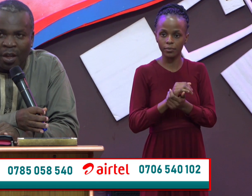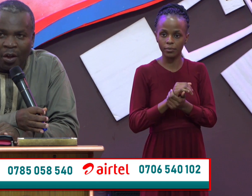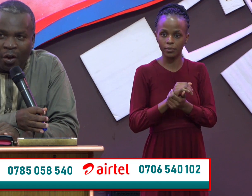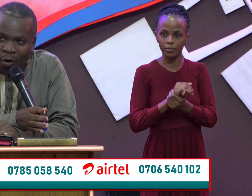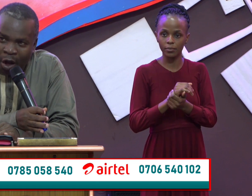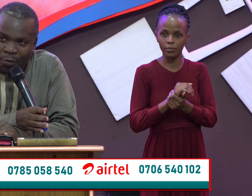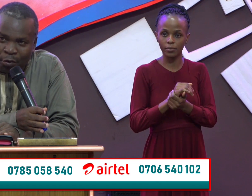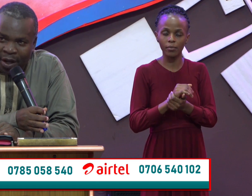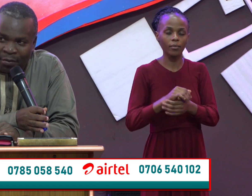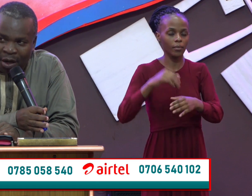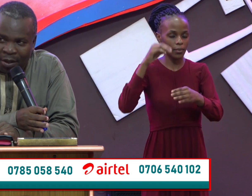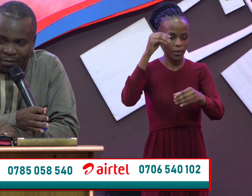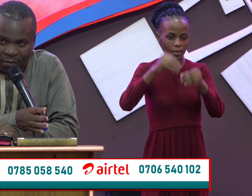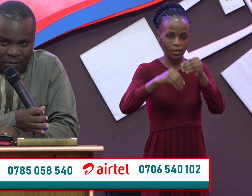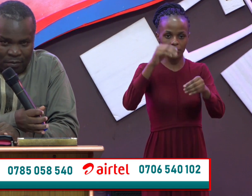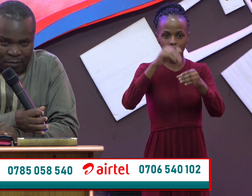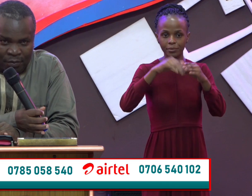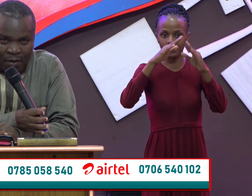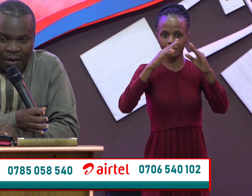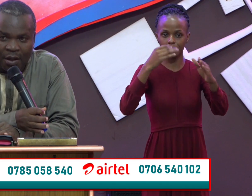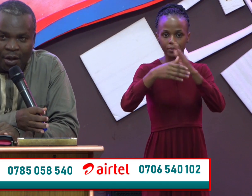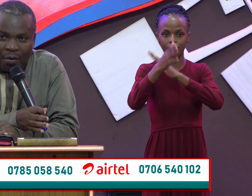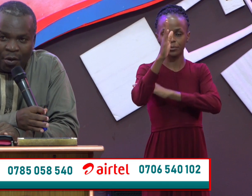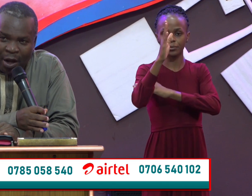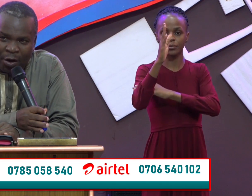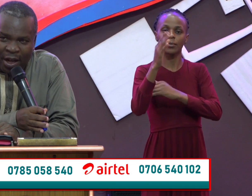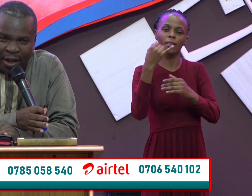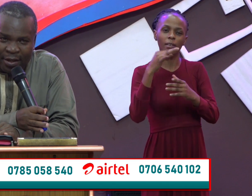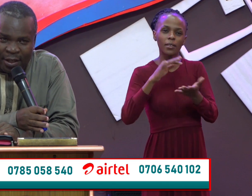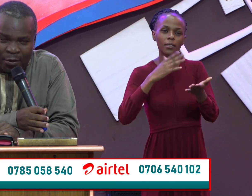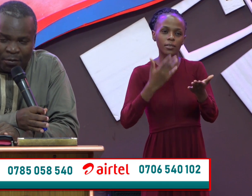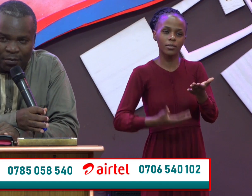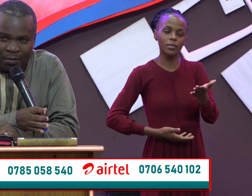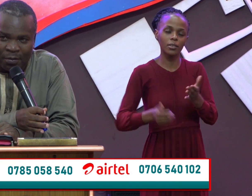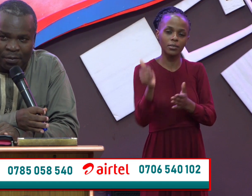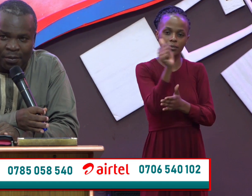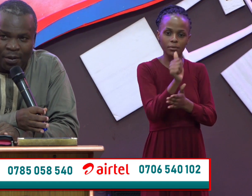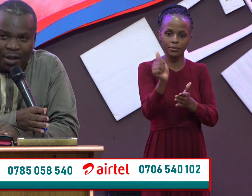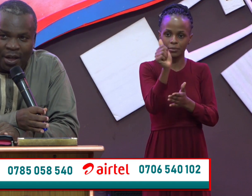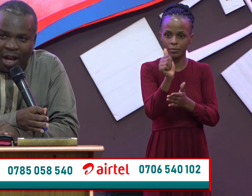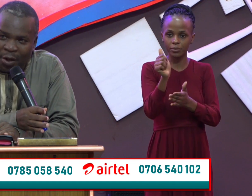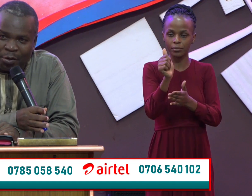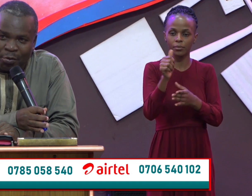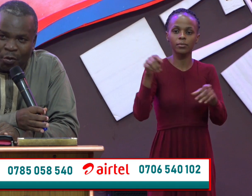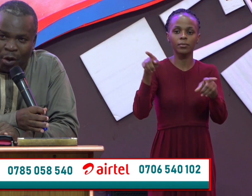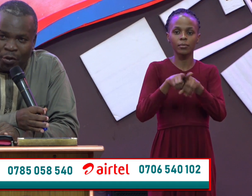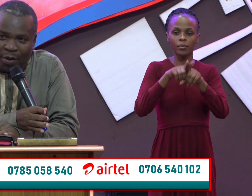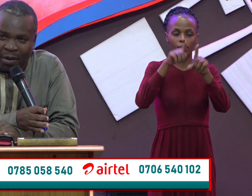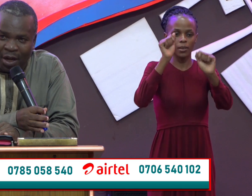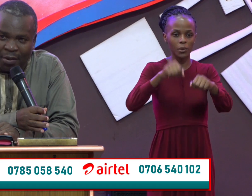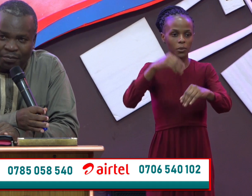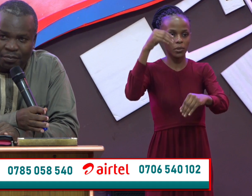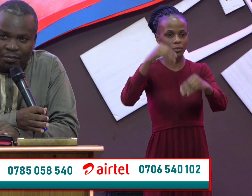0785 0758 058 0508 540 540. When you're giving in the house of the Lord. If you have Airtel,